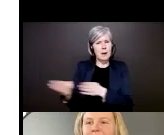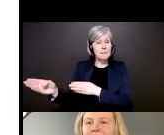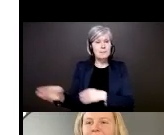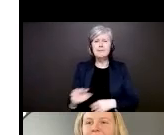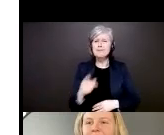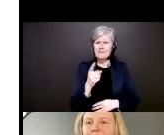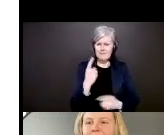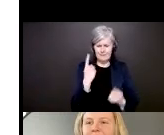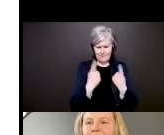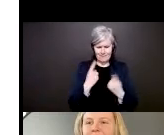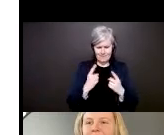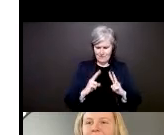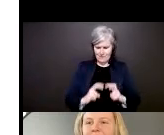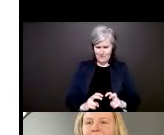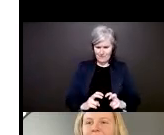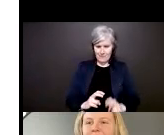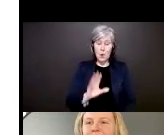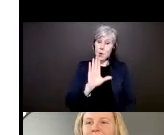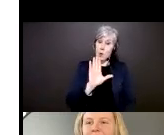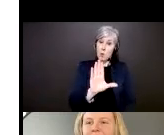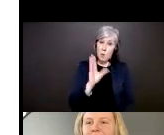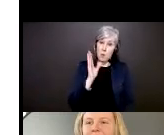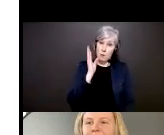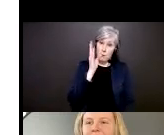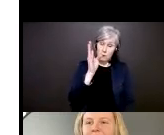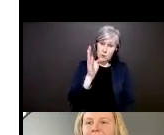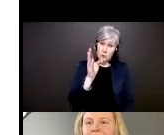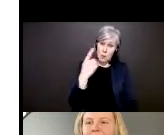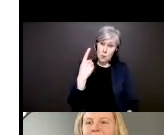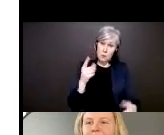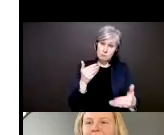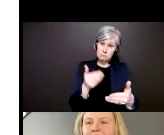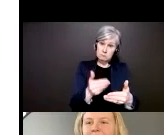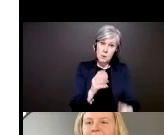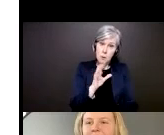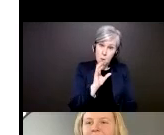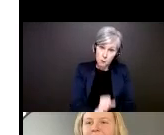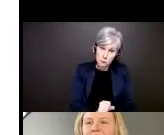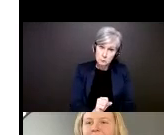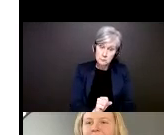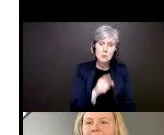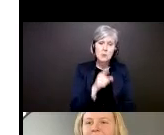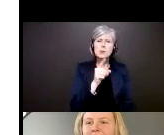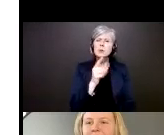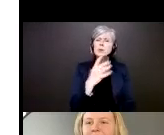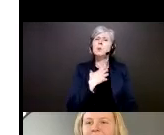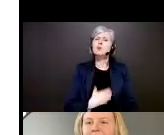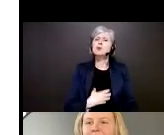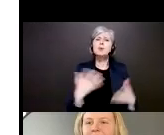do you envision for yourself as you get older? And what do you hope for your children and your grandchildren?